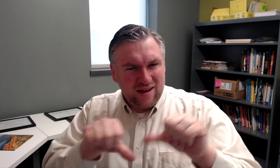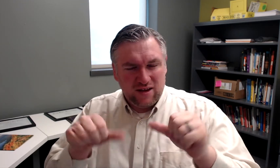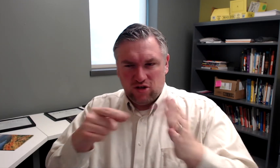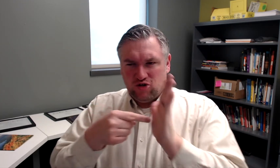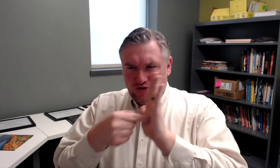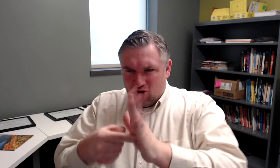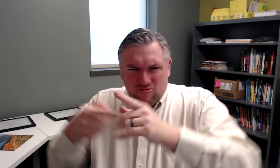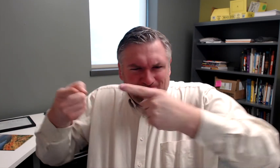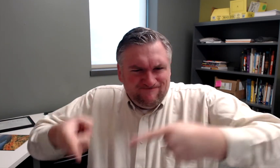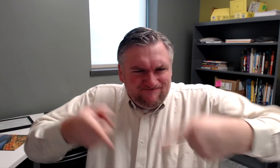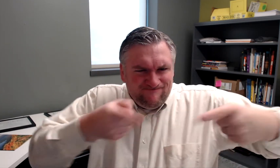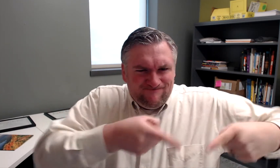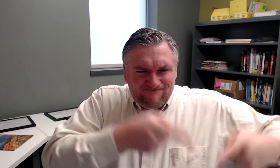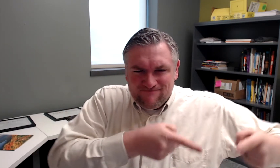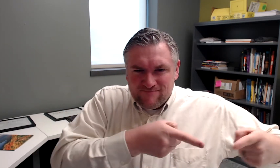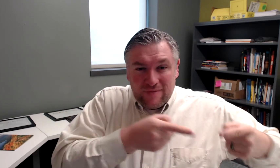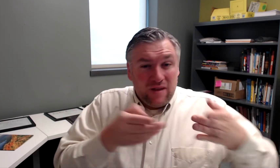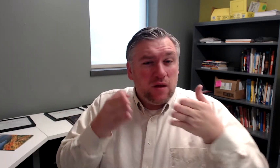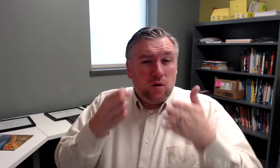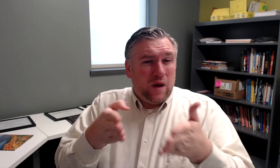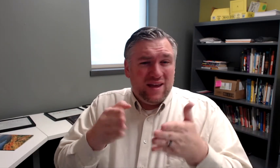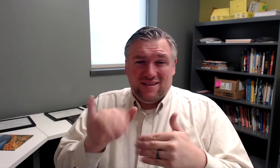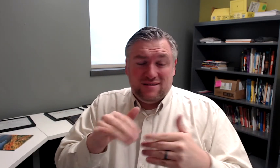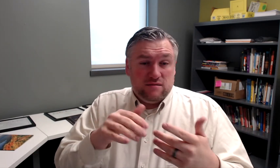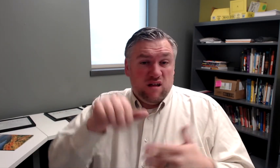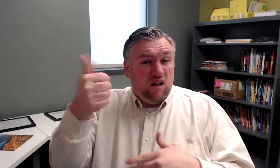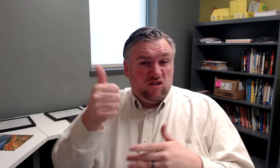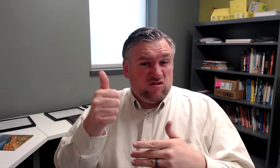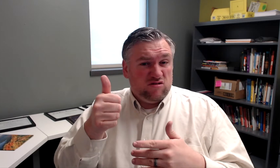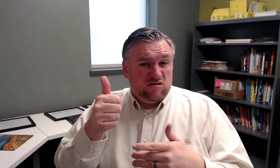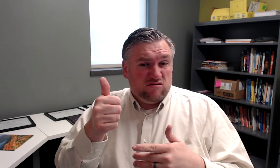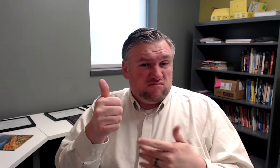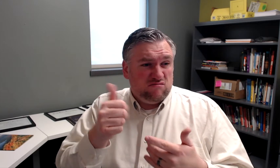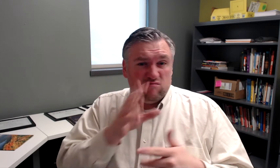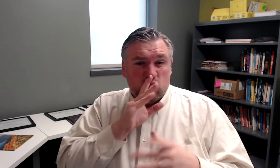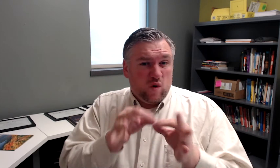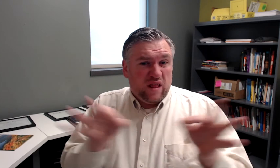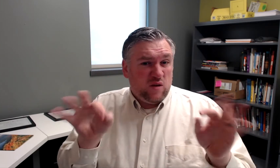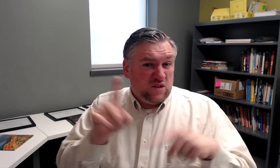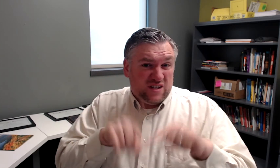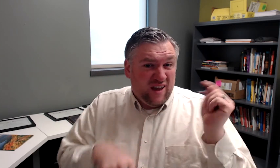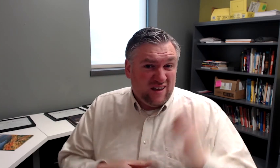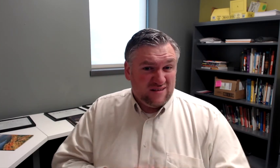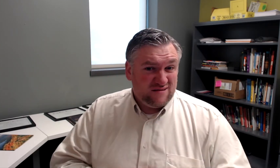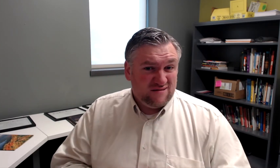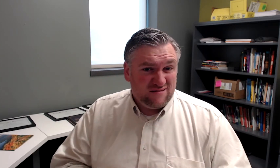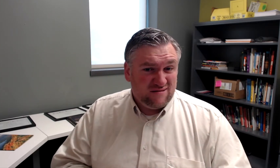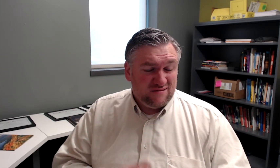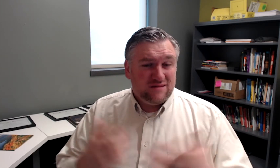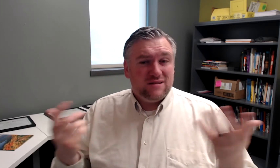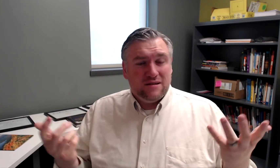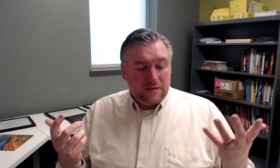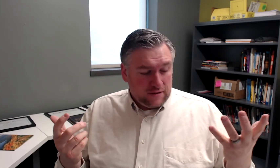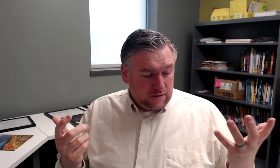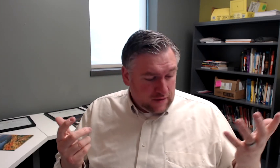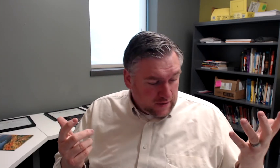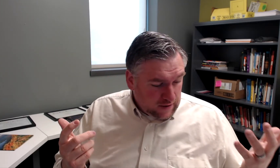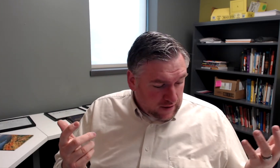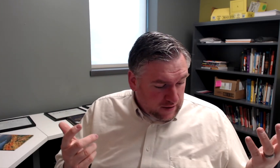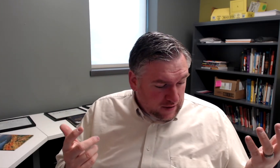thing. While ASL, you can show what's happening and show the concepts. In other languages, spoken languages,